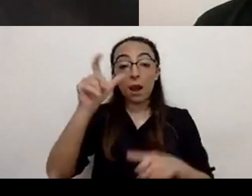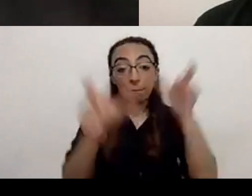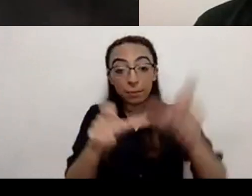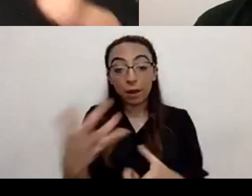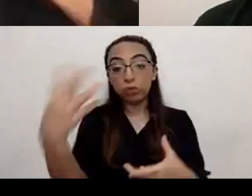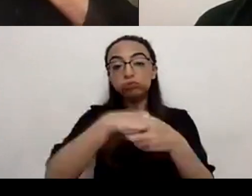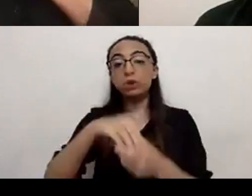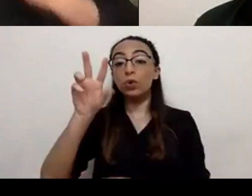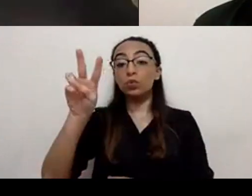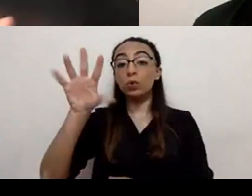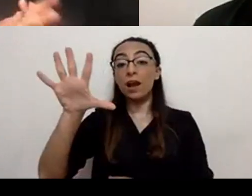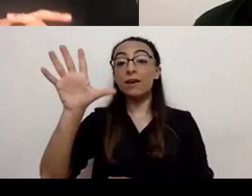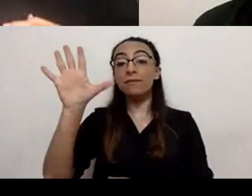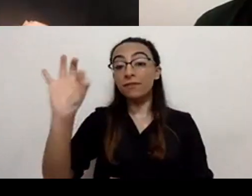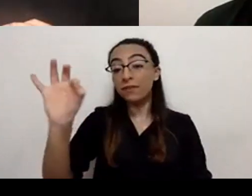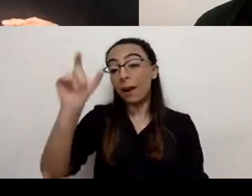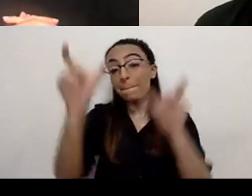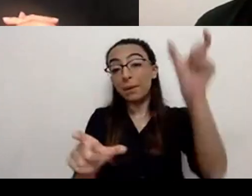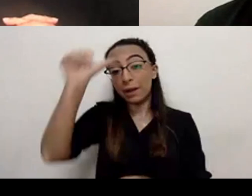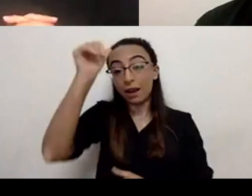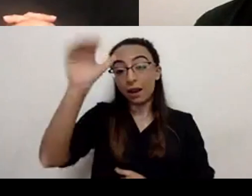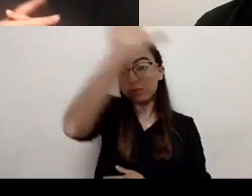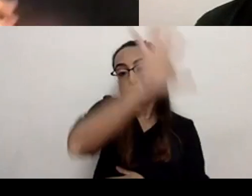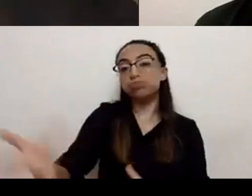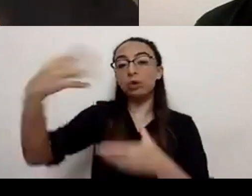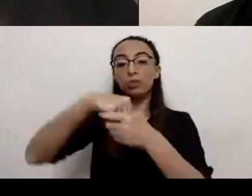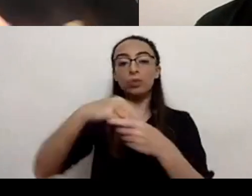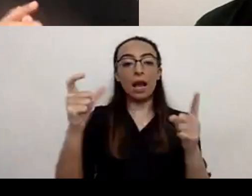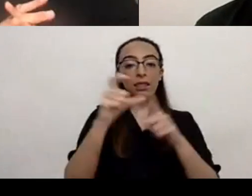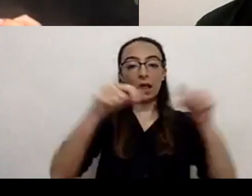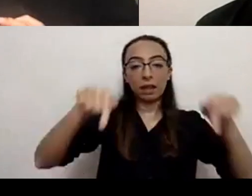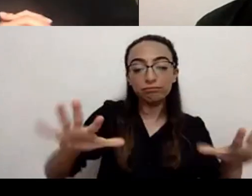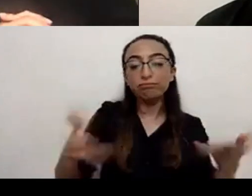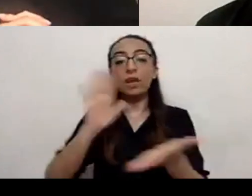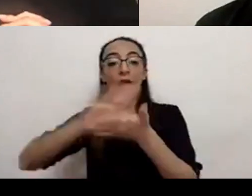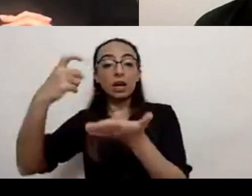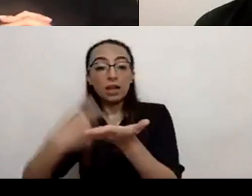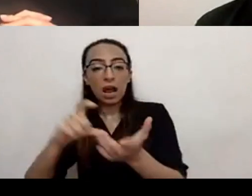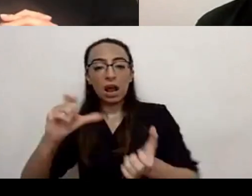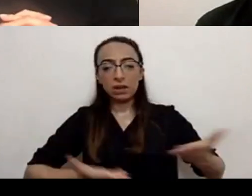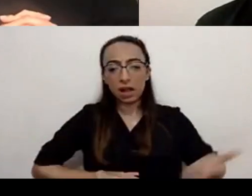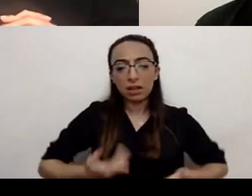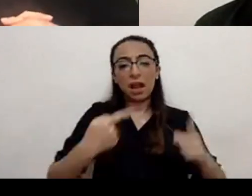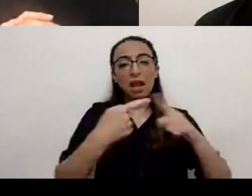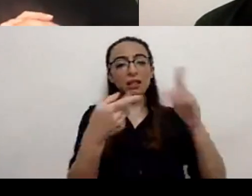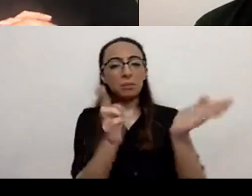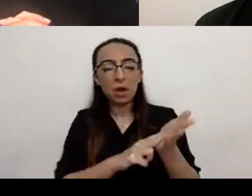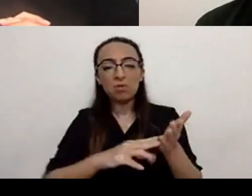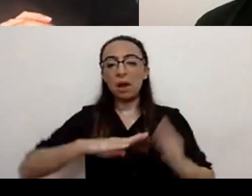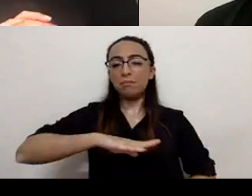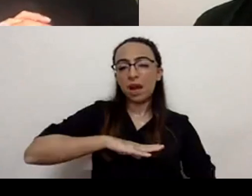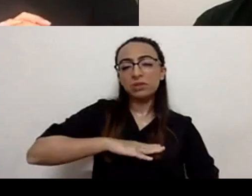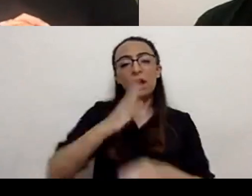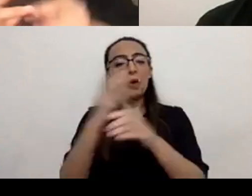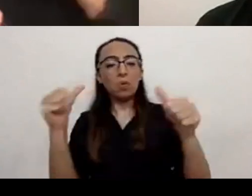250 people from various parts of the country, Delhi, Haryana, Kolkata, Tamil Nadu, Maharashtra, HP,